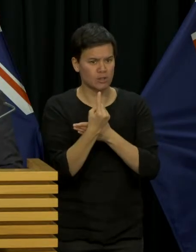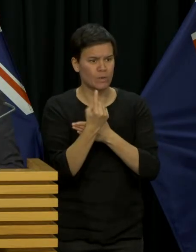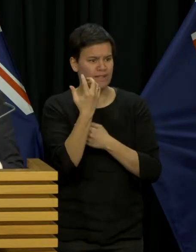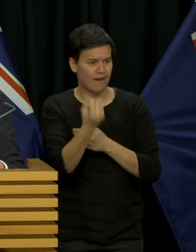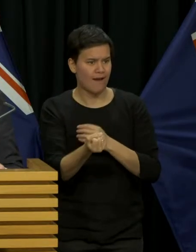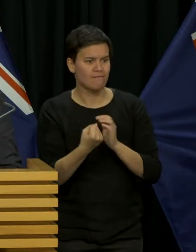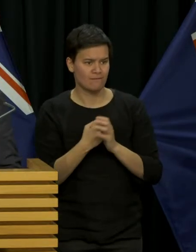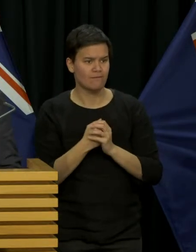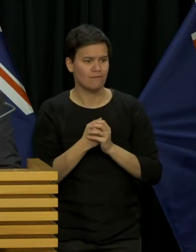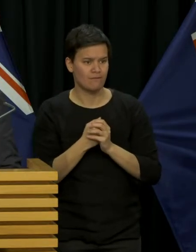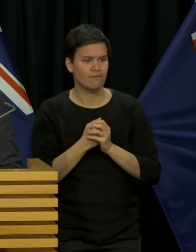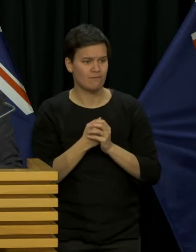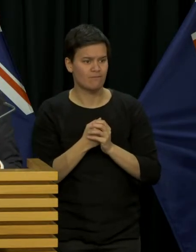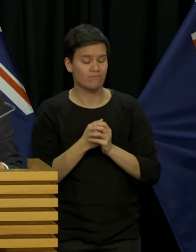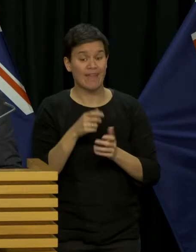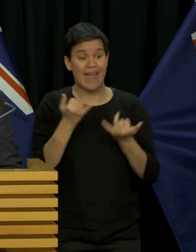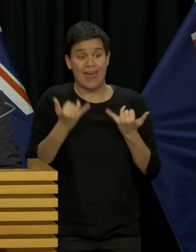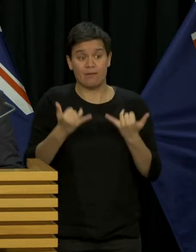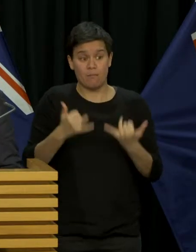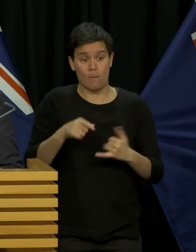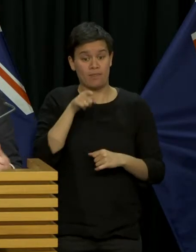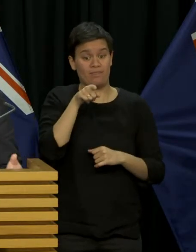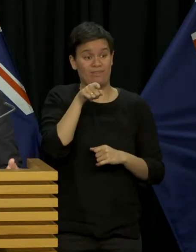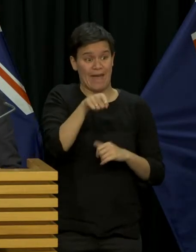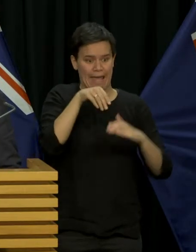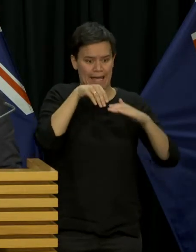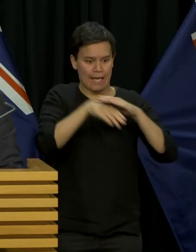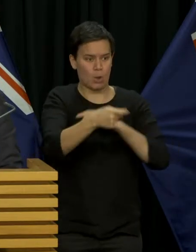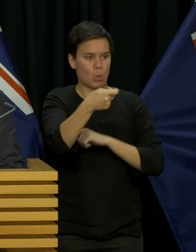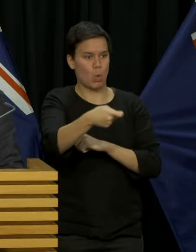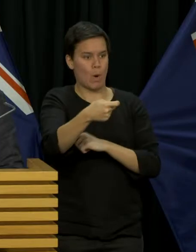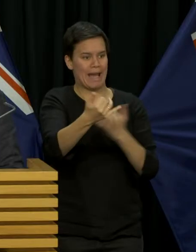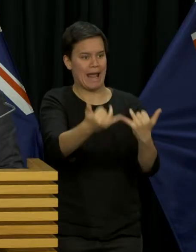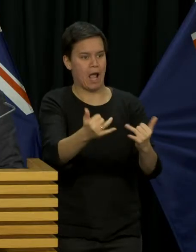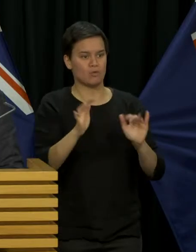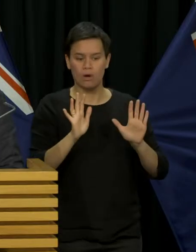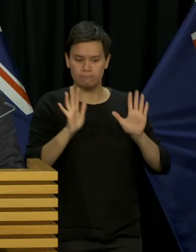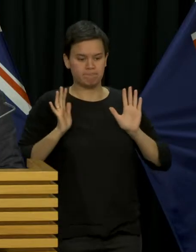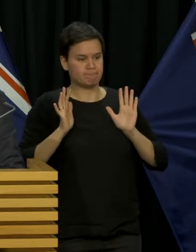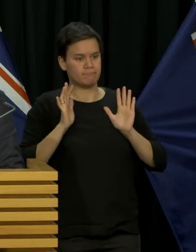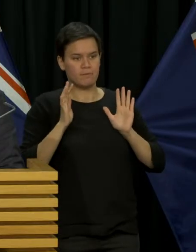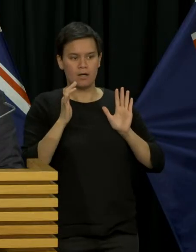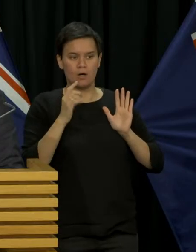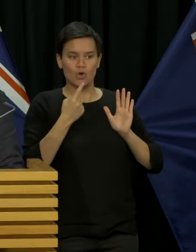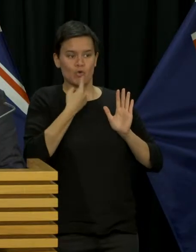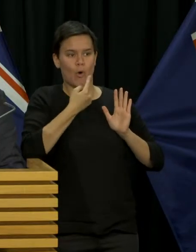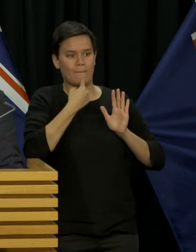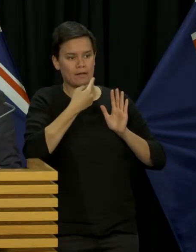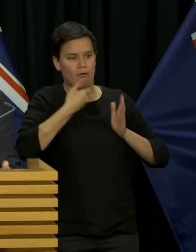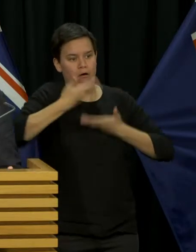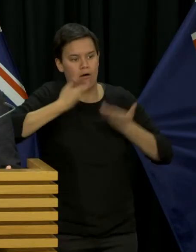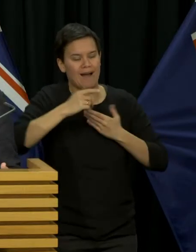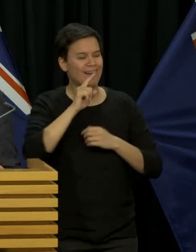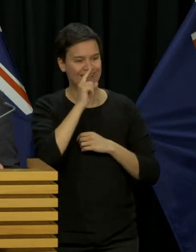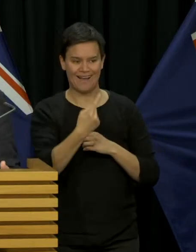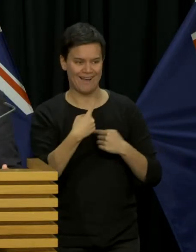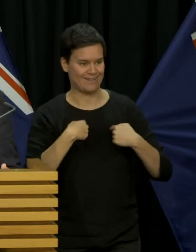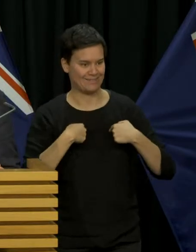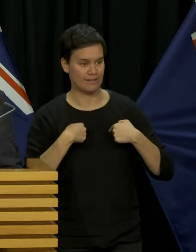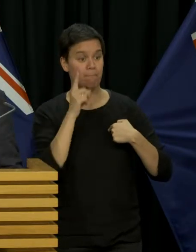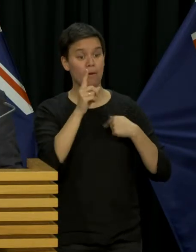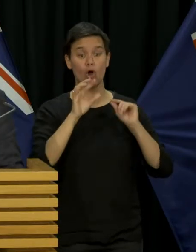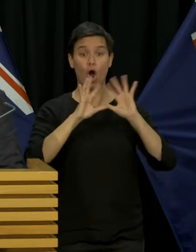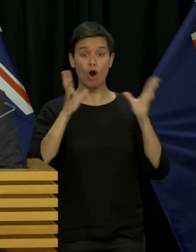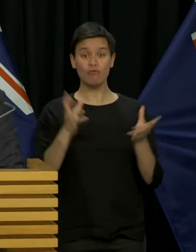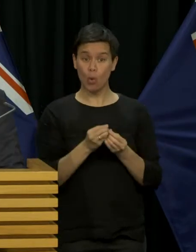about commenting on something that's before the courts, because there's still issues of sentencing and so on that will be involved here. But our overall